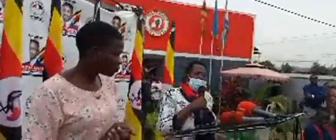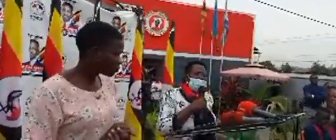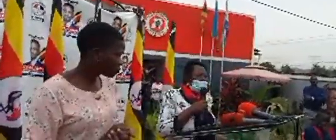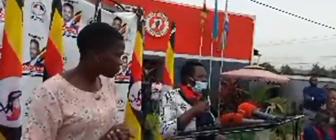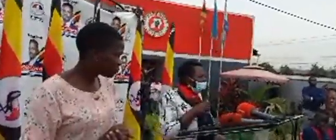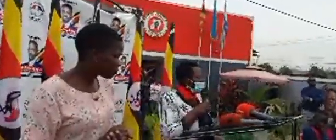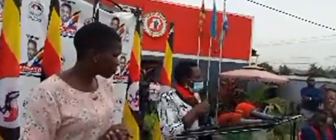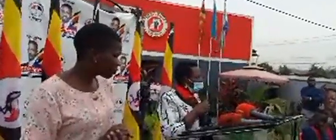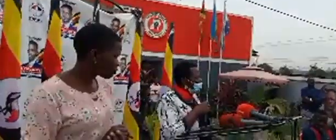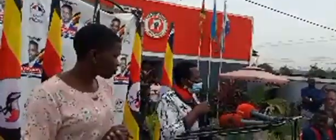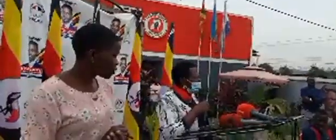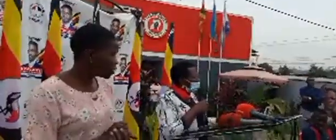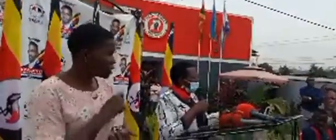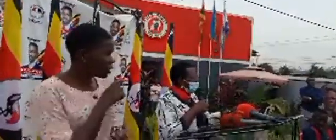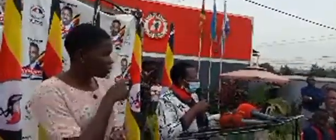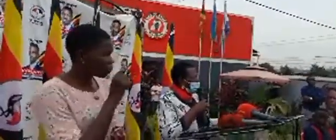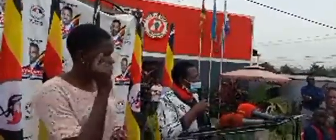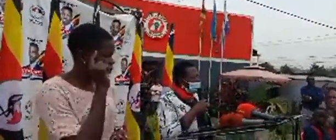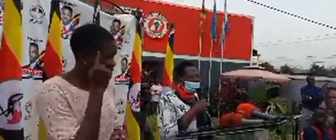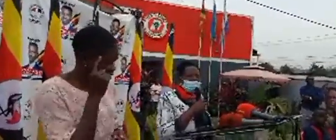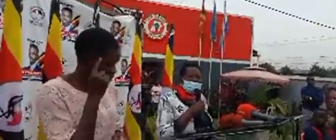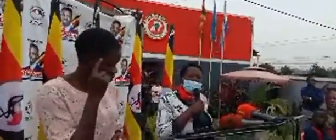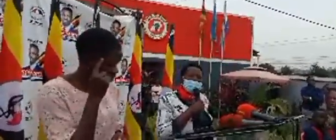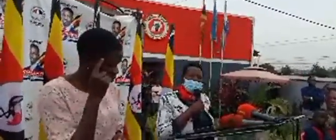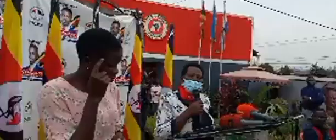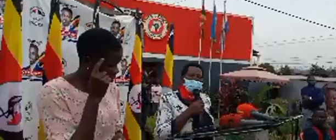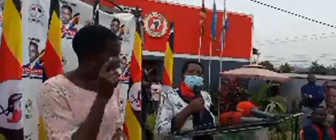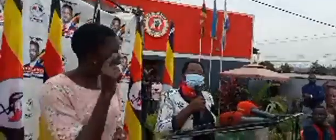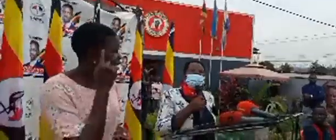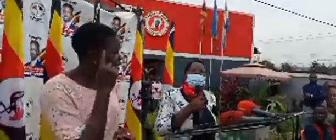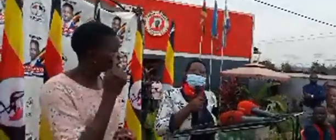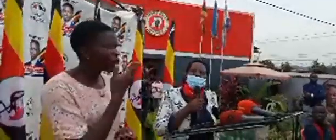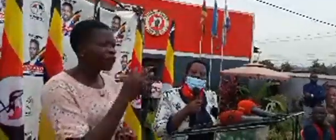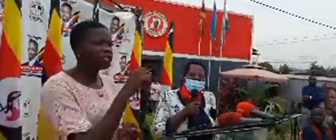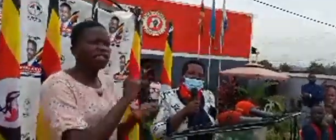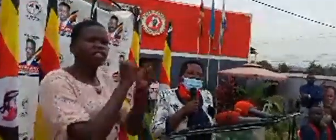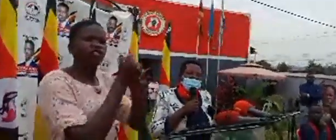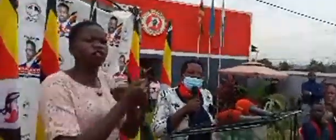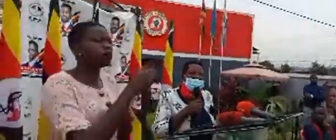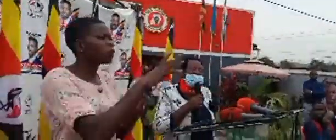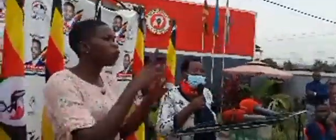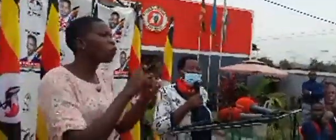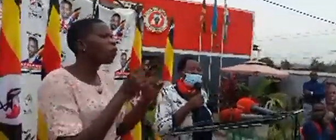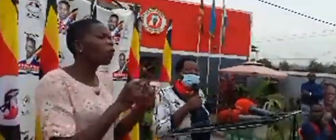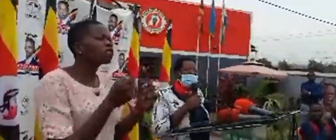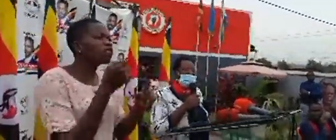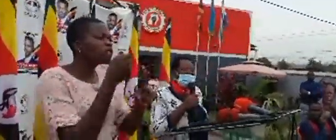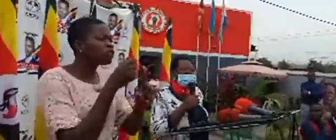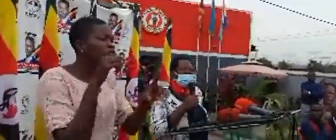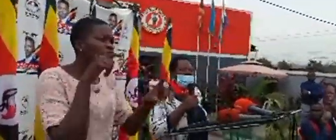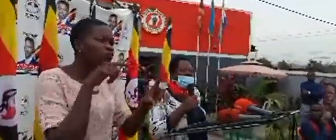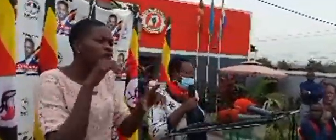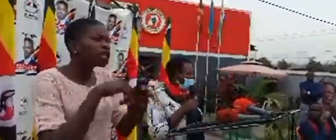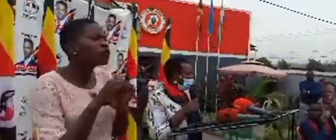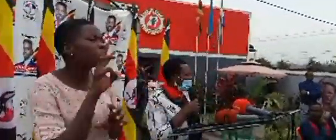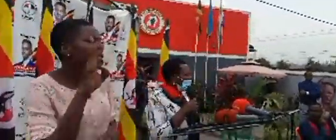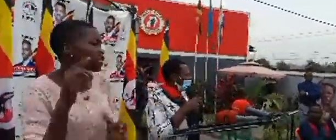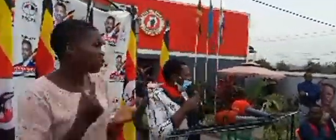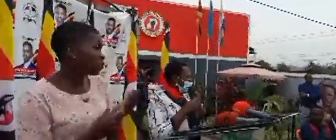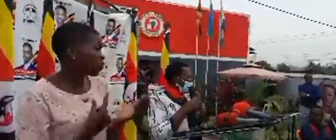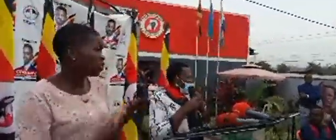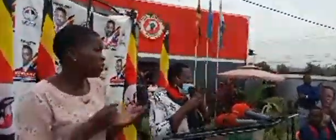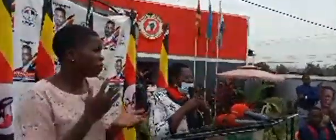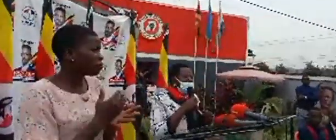I probably need to put what he has just said in Winyankore for the sake of Western Uganda,